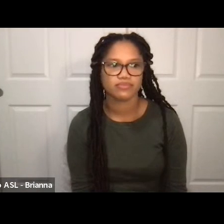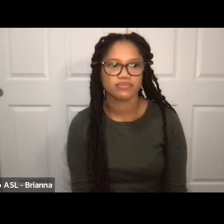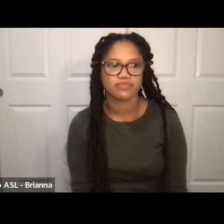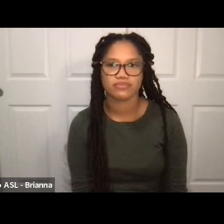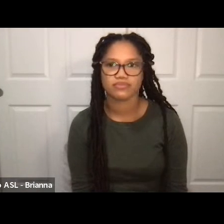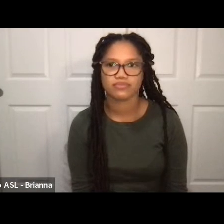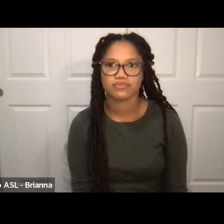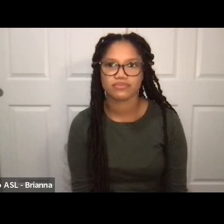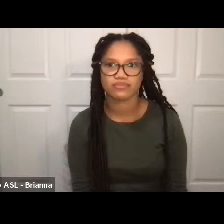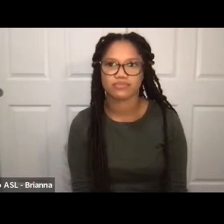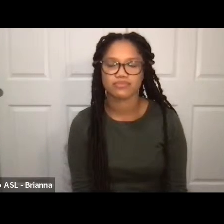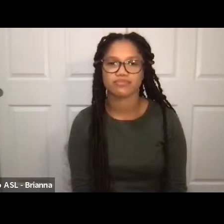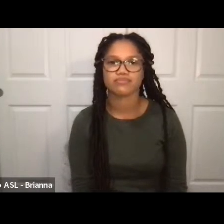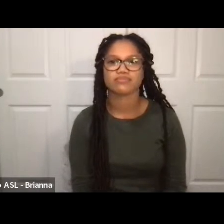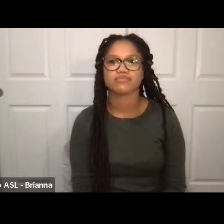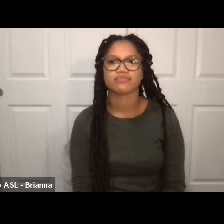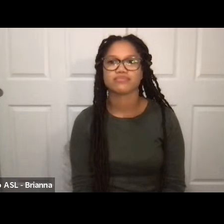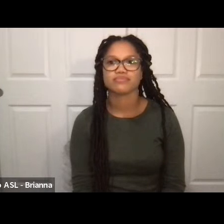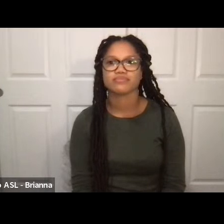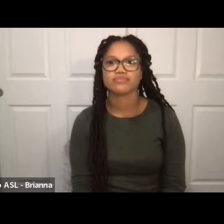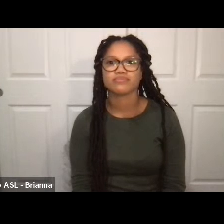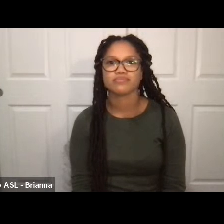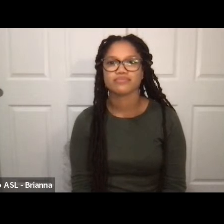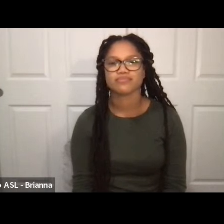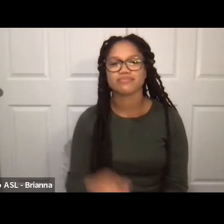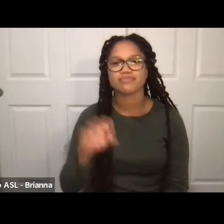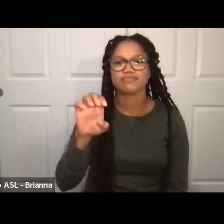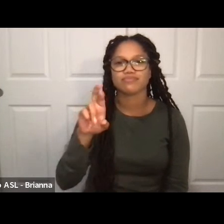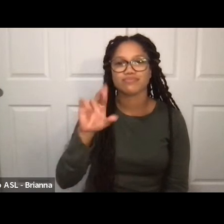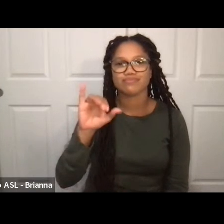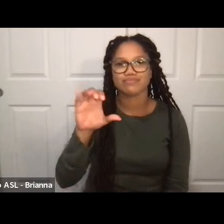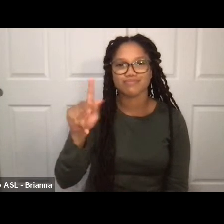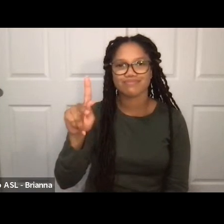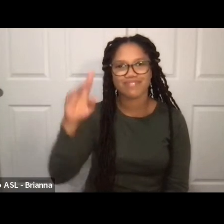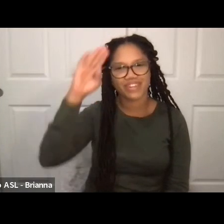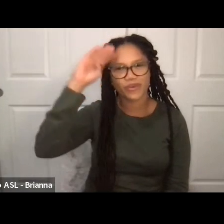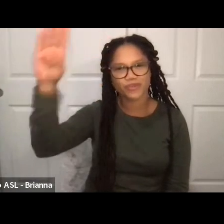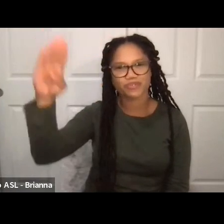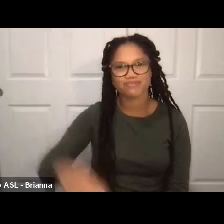Share the screen. Hey, Eric.